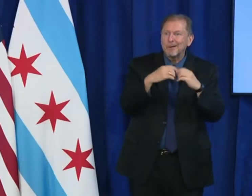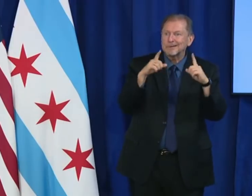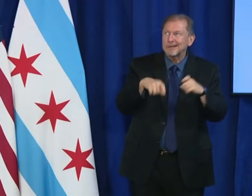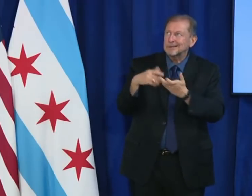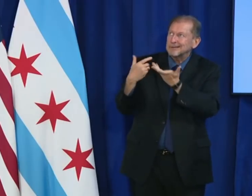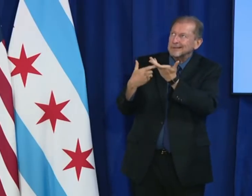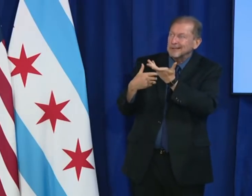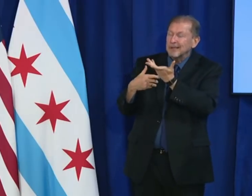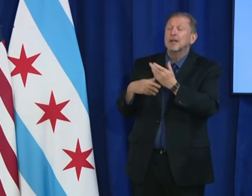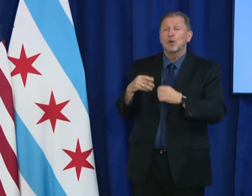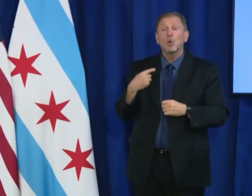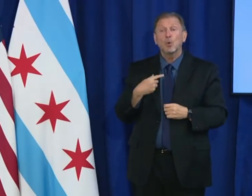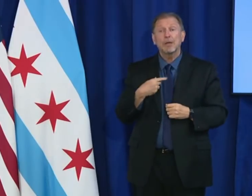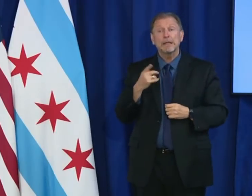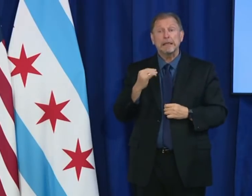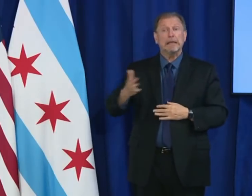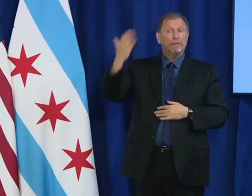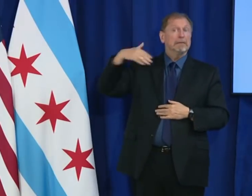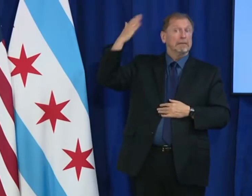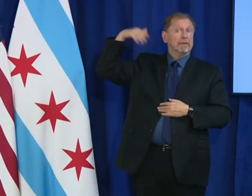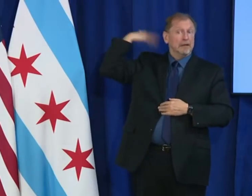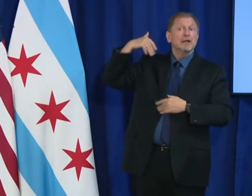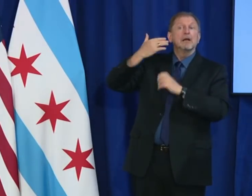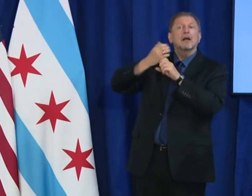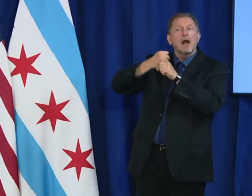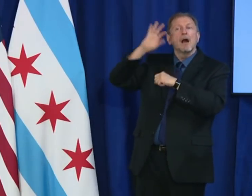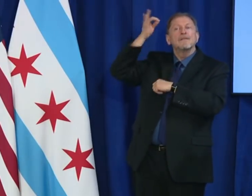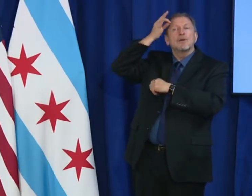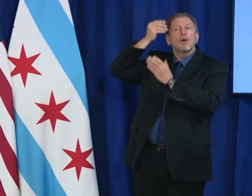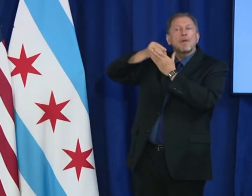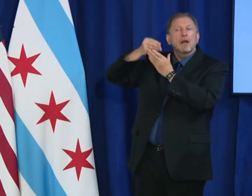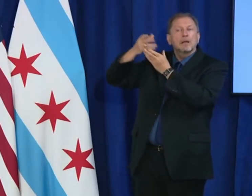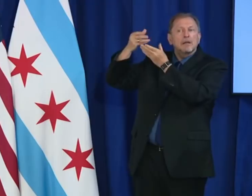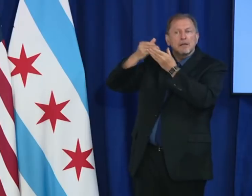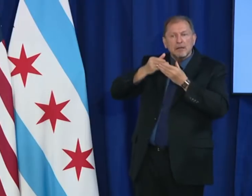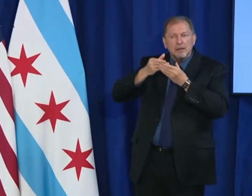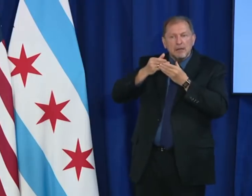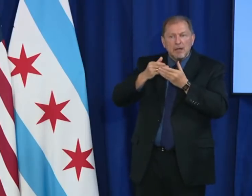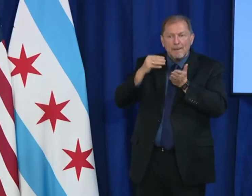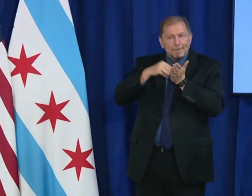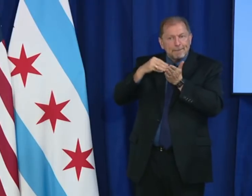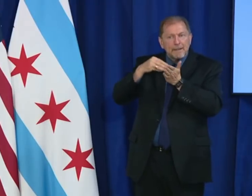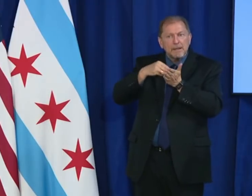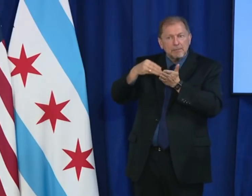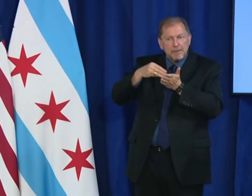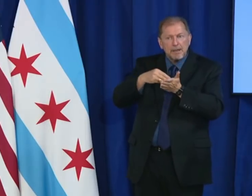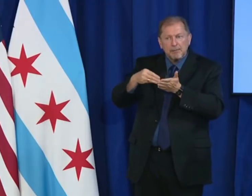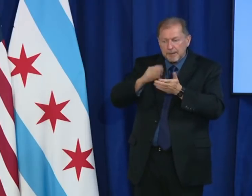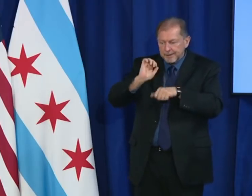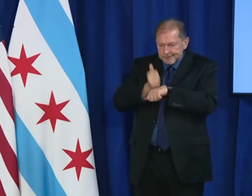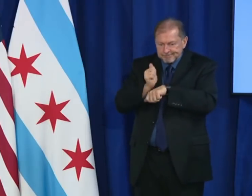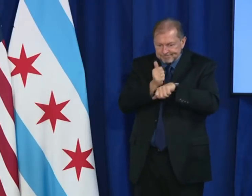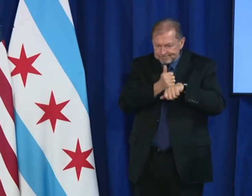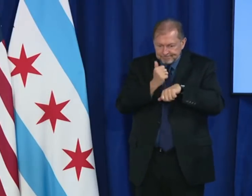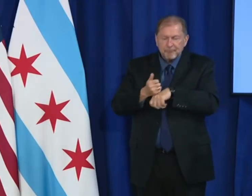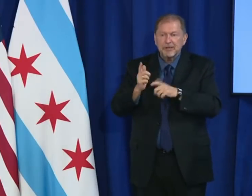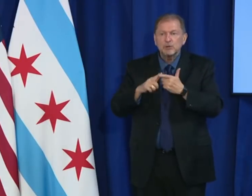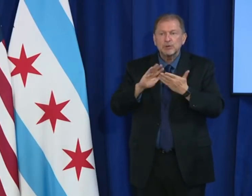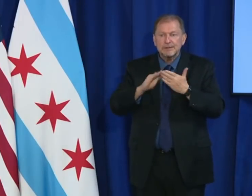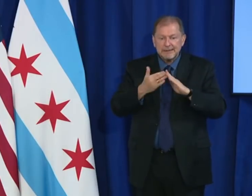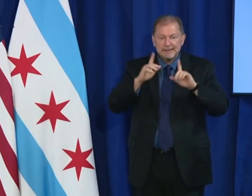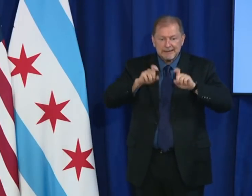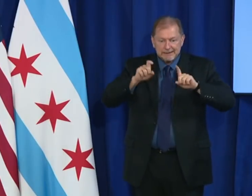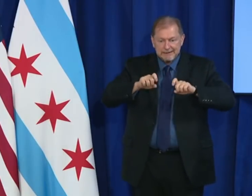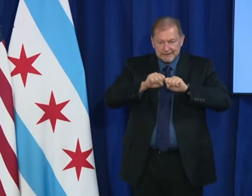the initial federal grants that we received and have put millions and millions and millions of dollars into the city's testing program. I